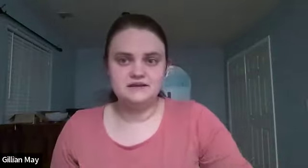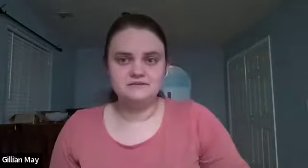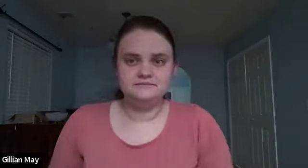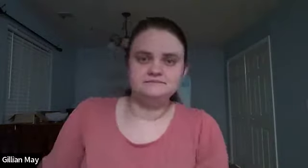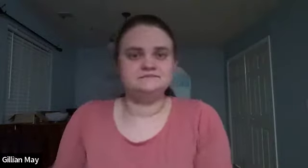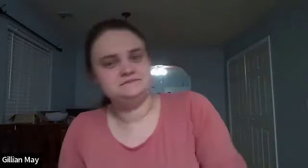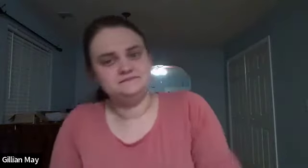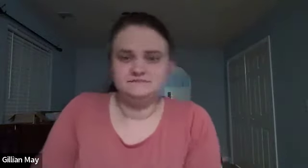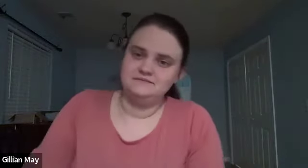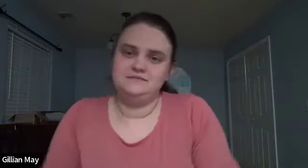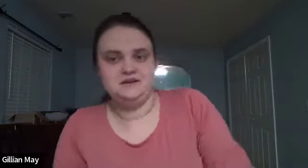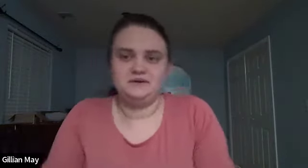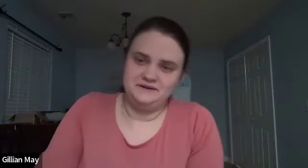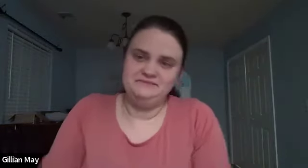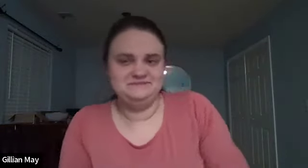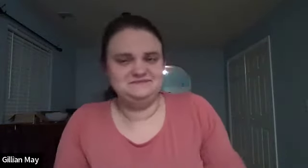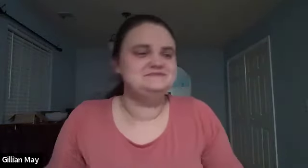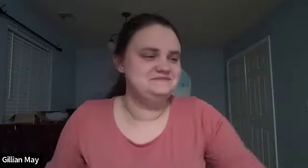Penguin, penguin.